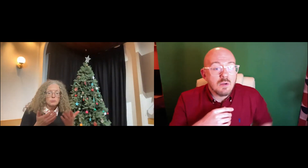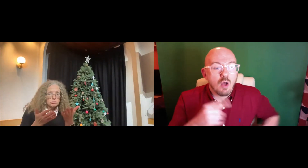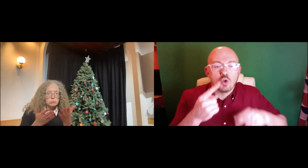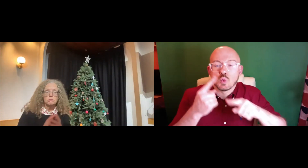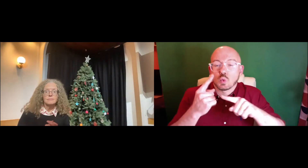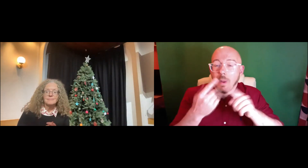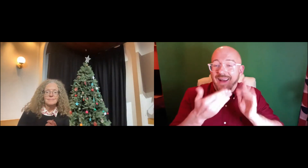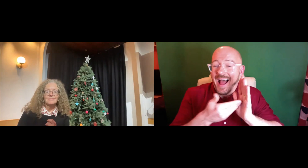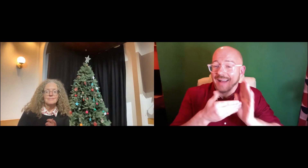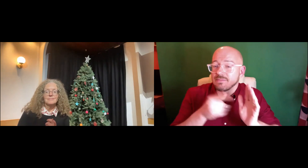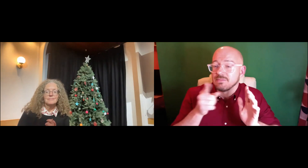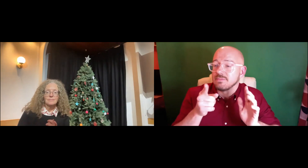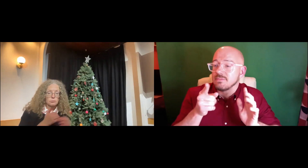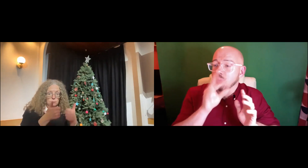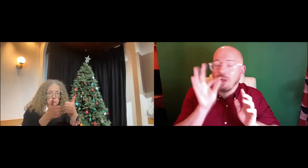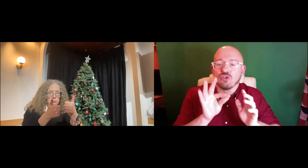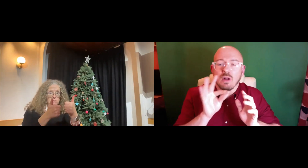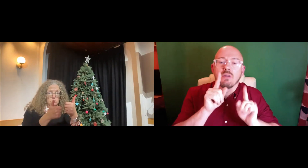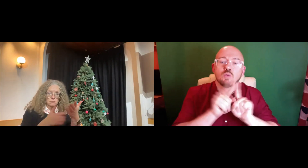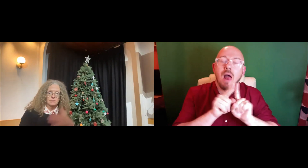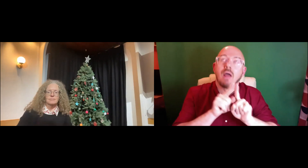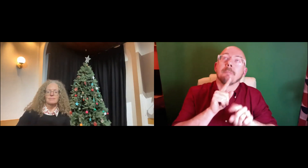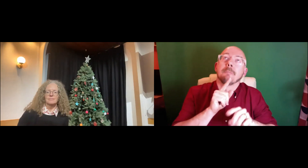Thank you, Rachel. Rob, next question.